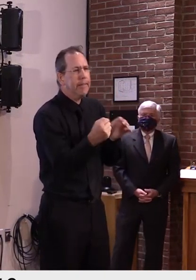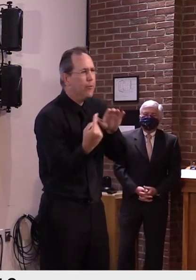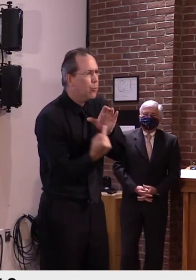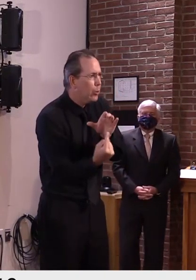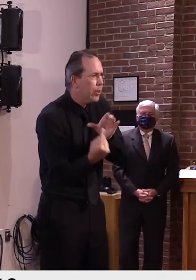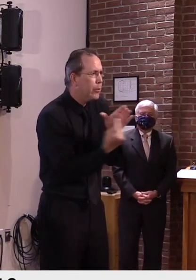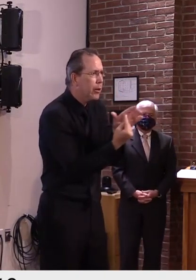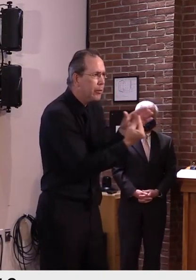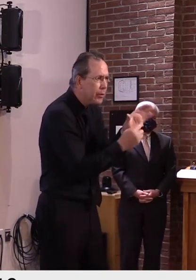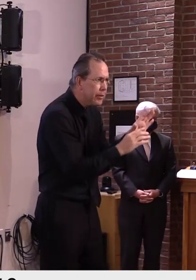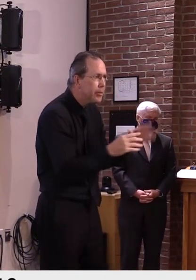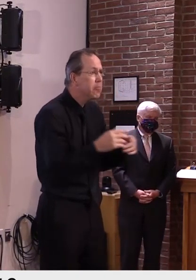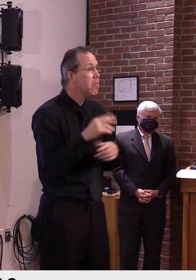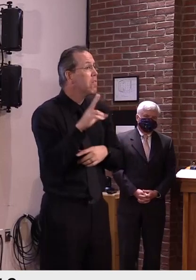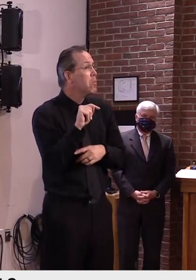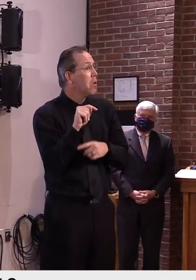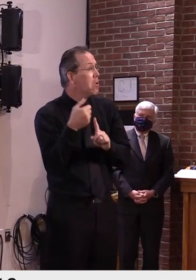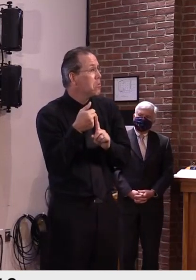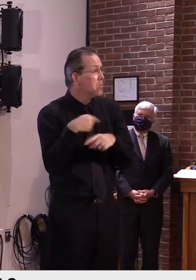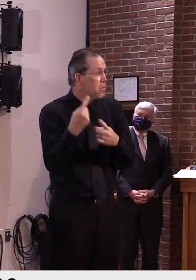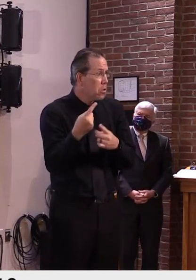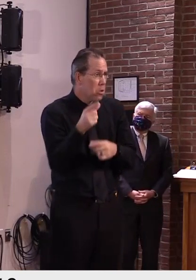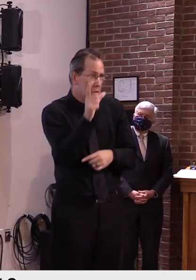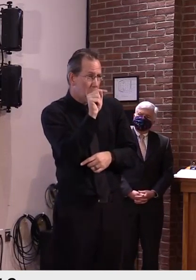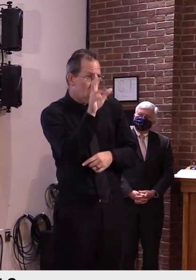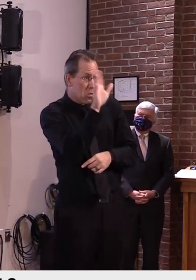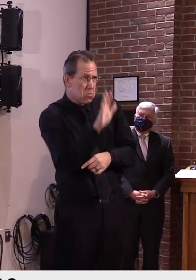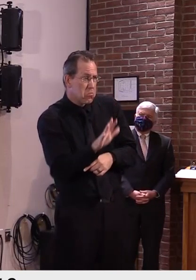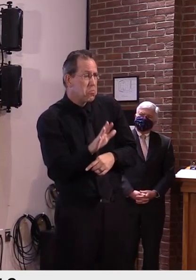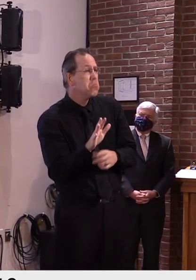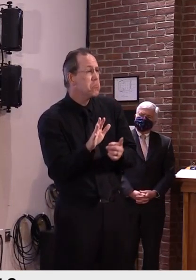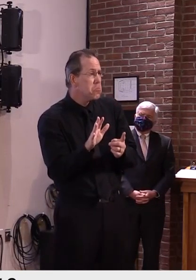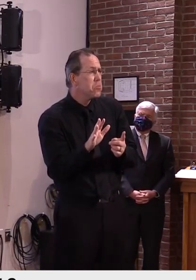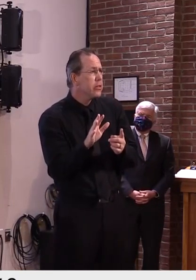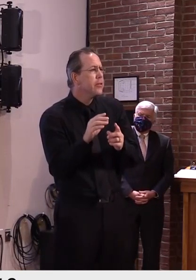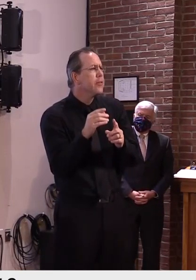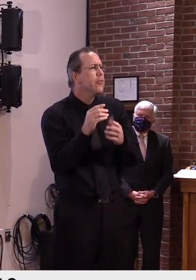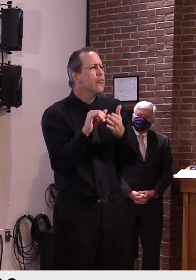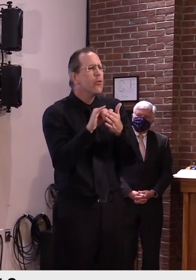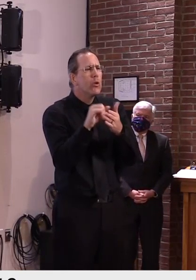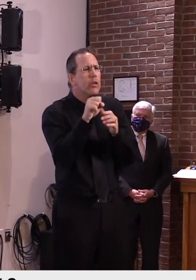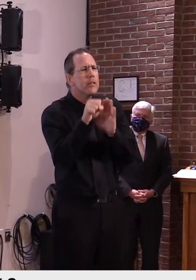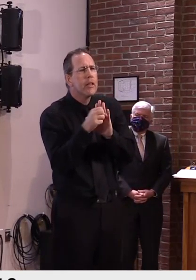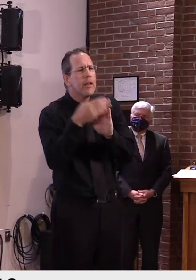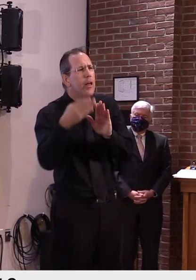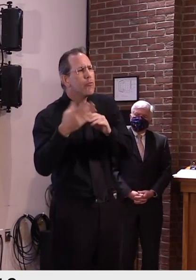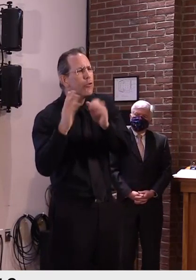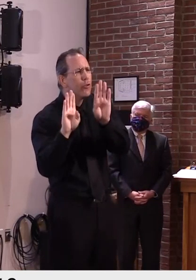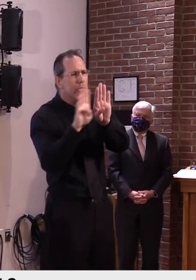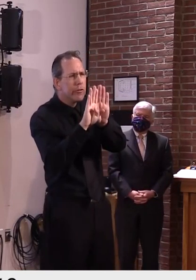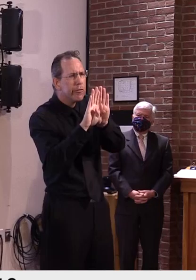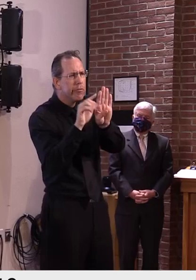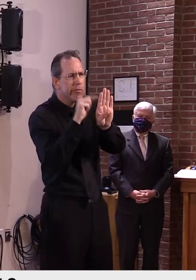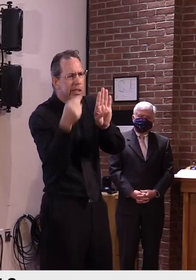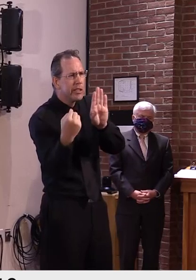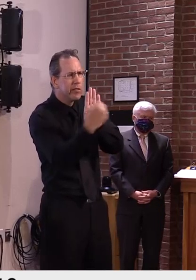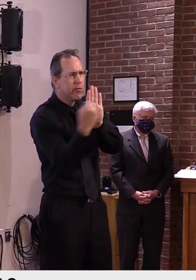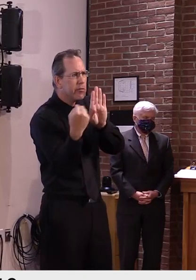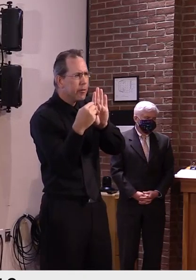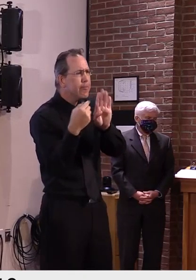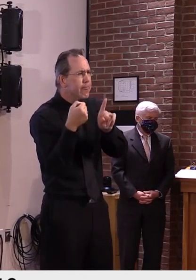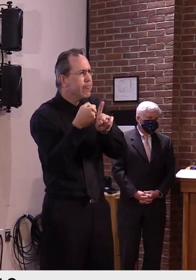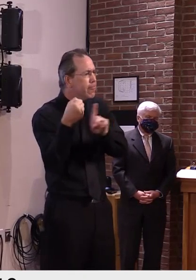of Vermont for those counties that are in the New York upstate tri-state area or tri-city area. So there is some improvement there,